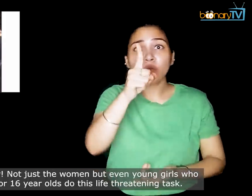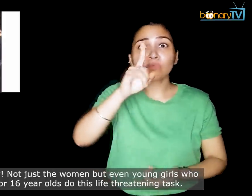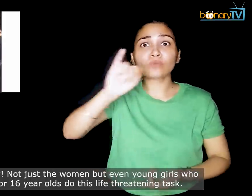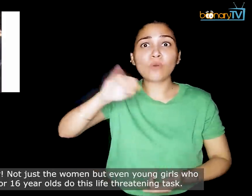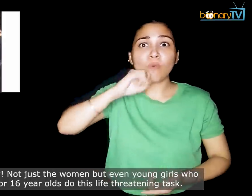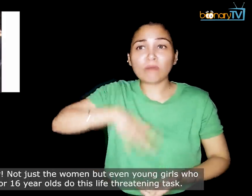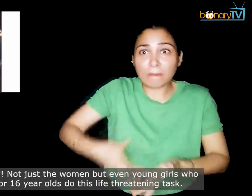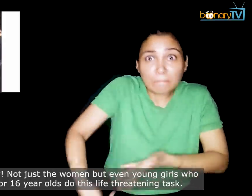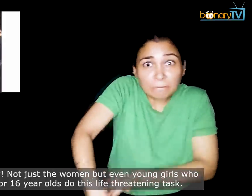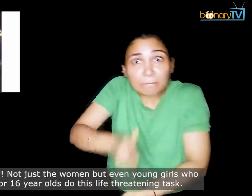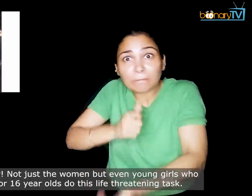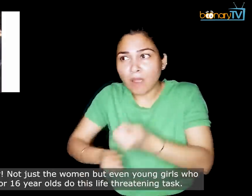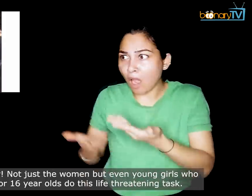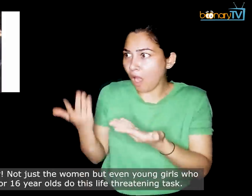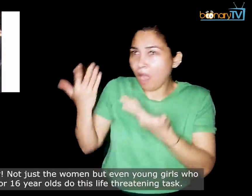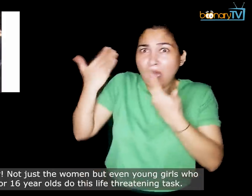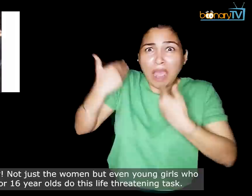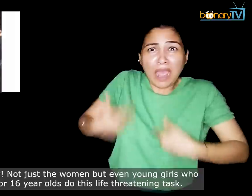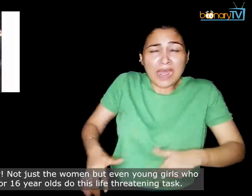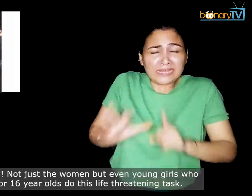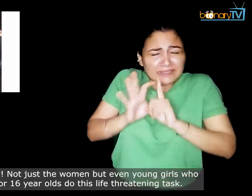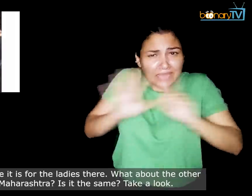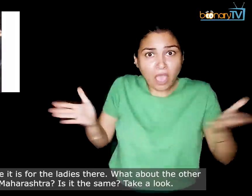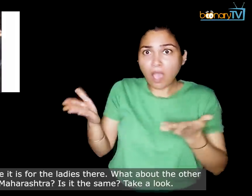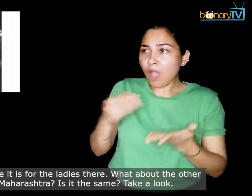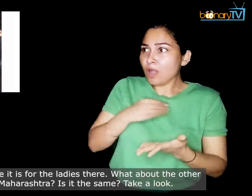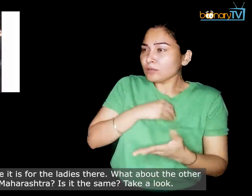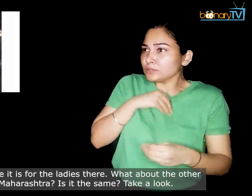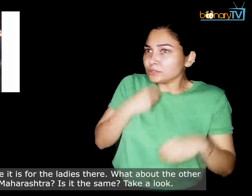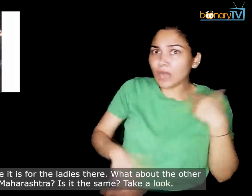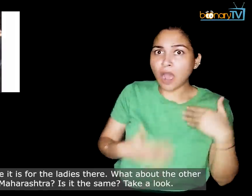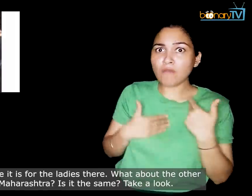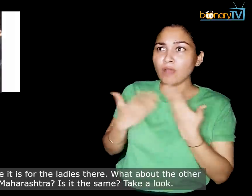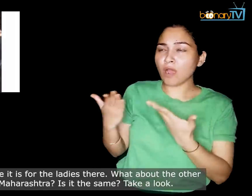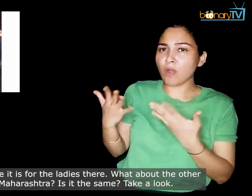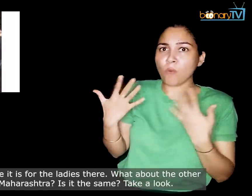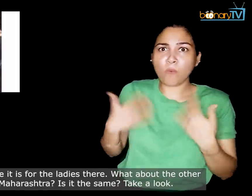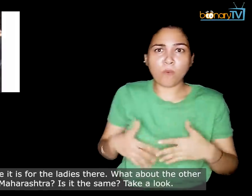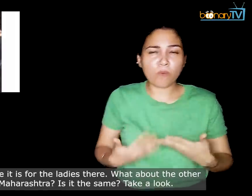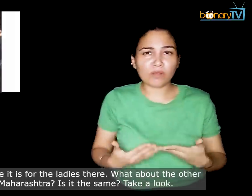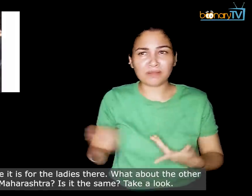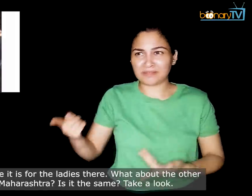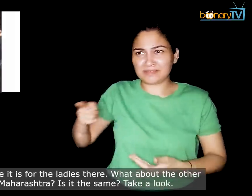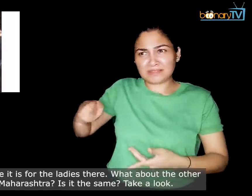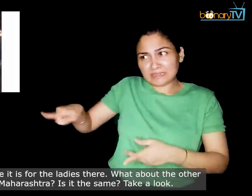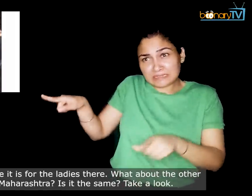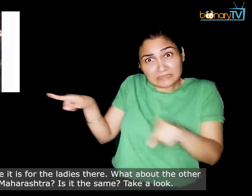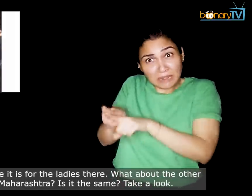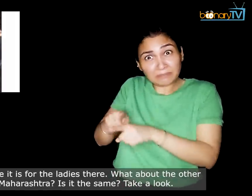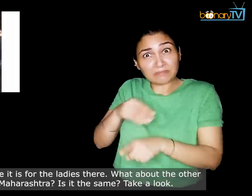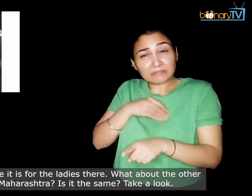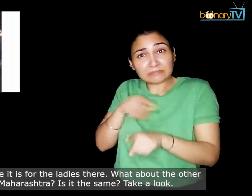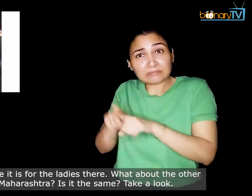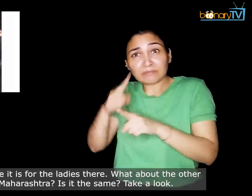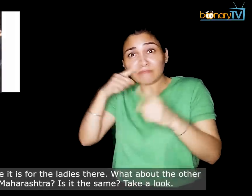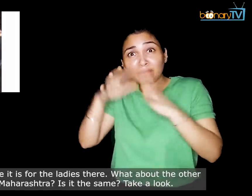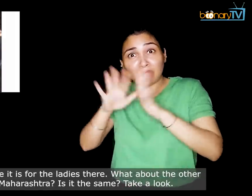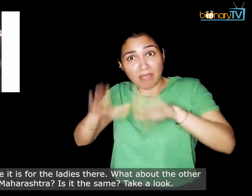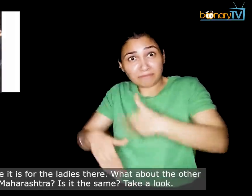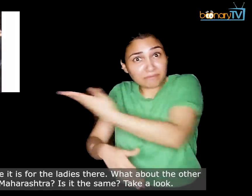this life-threatening task. What a challenge it is for the ladies there. What about the other places in